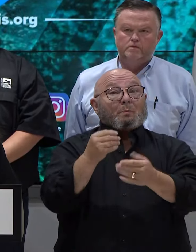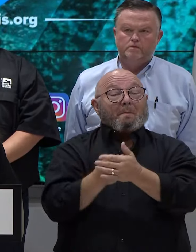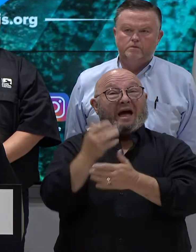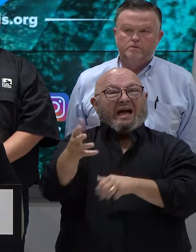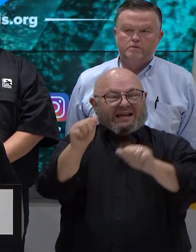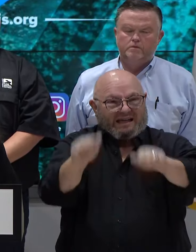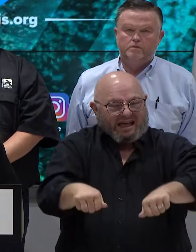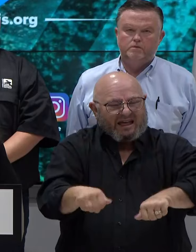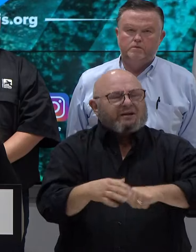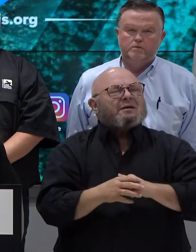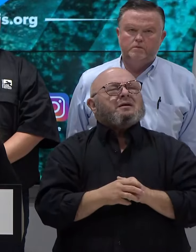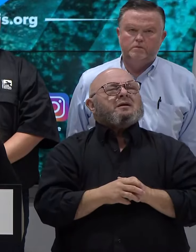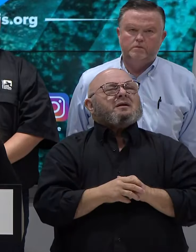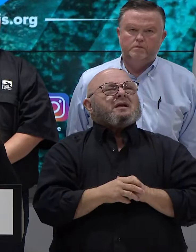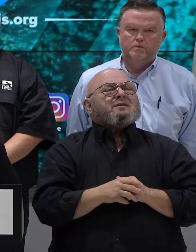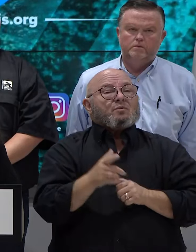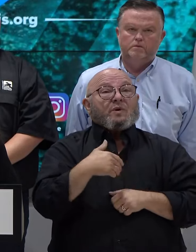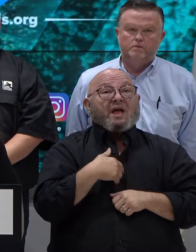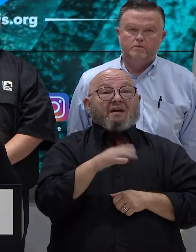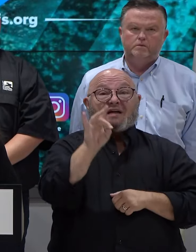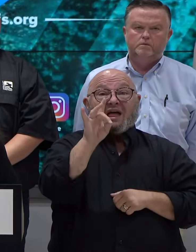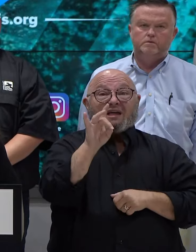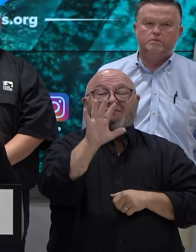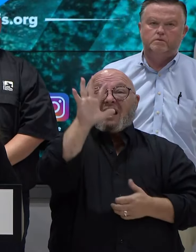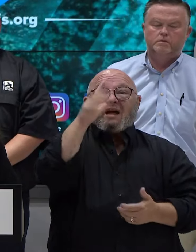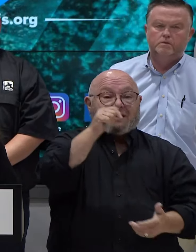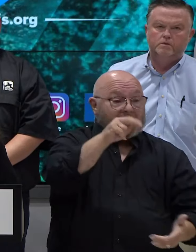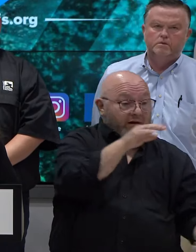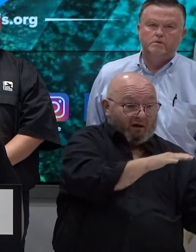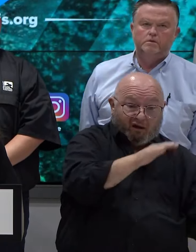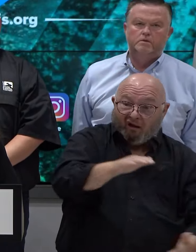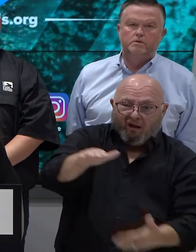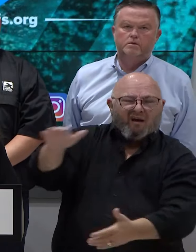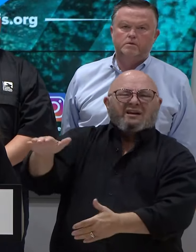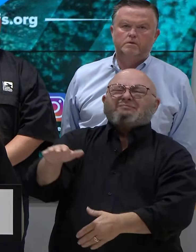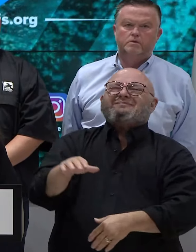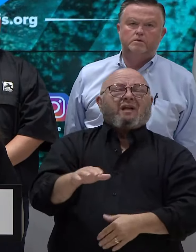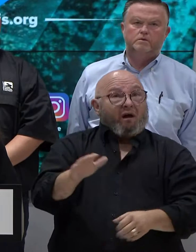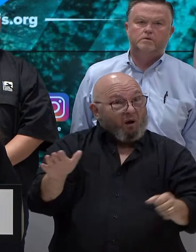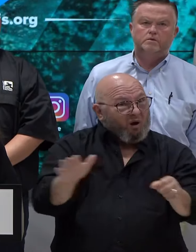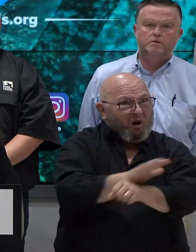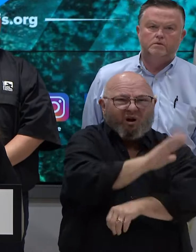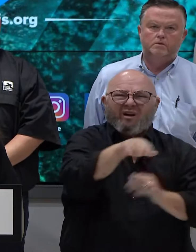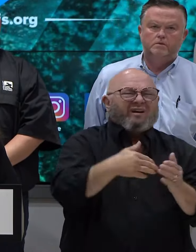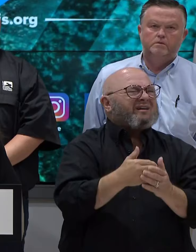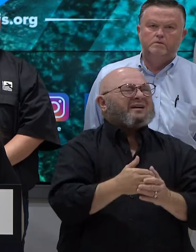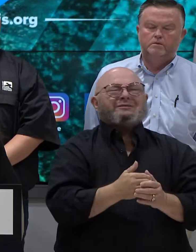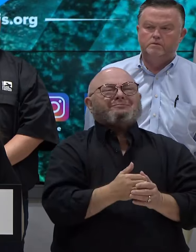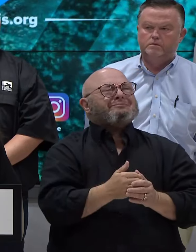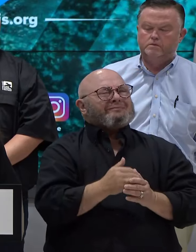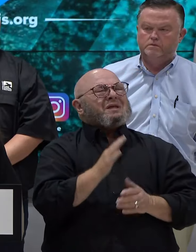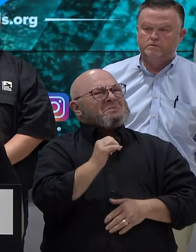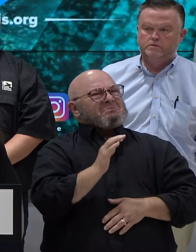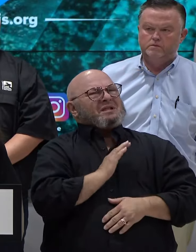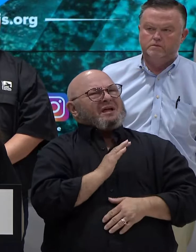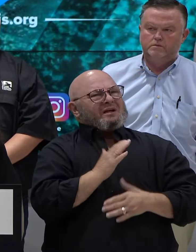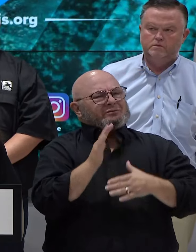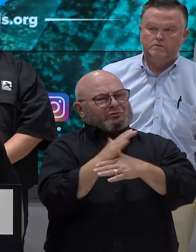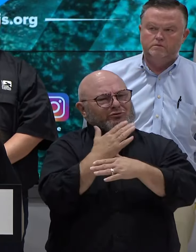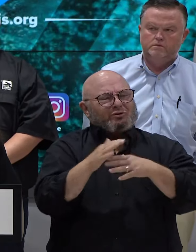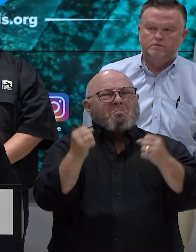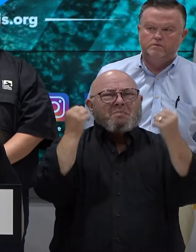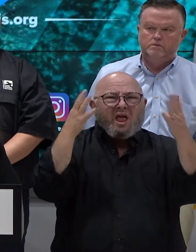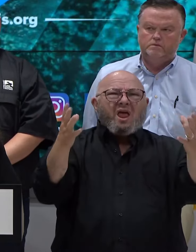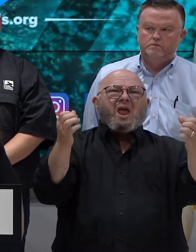you have a 8 5-gallon cans for your generator, don't fill them all. Just be thoughtful about the fact that there are hundreds